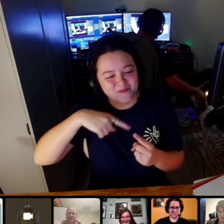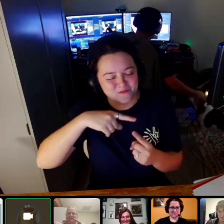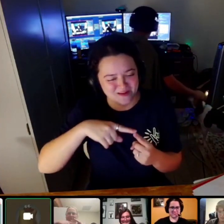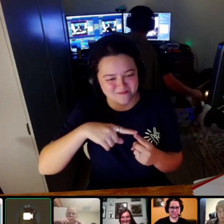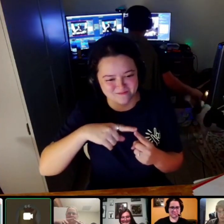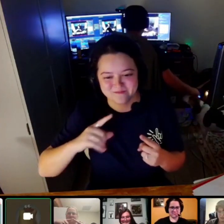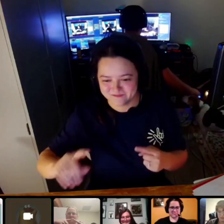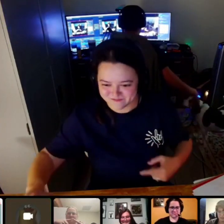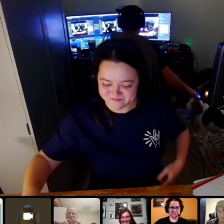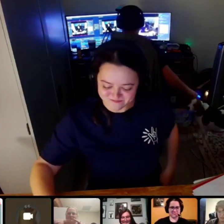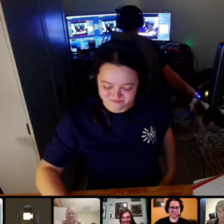When?